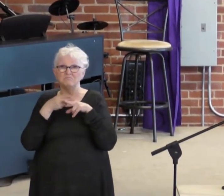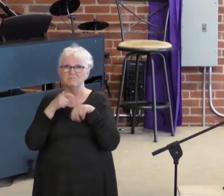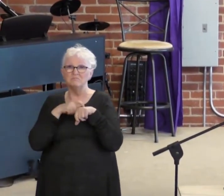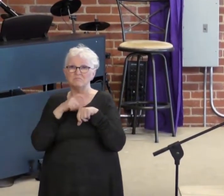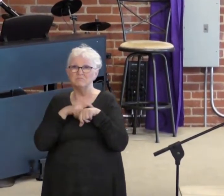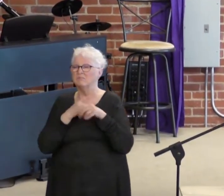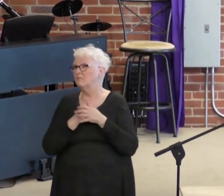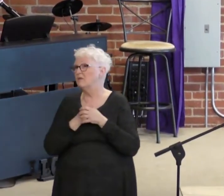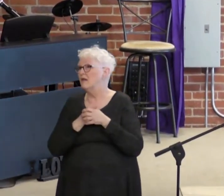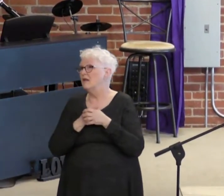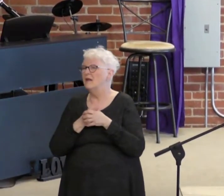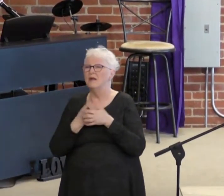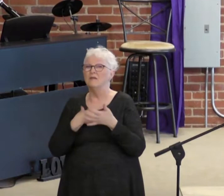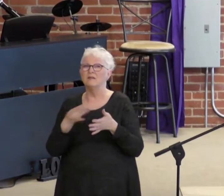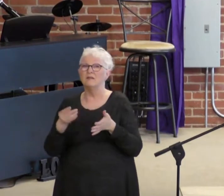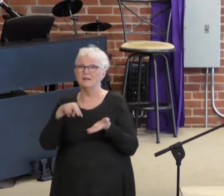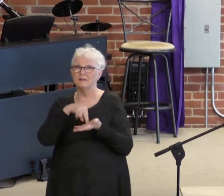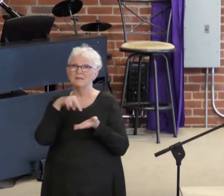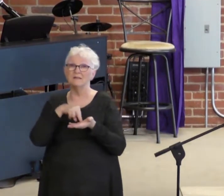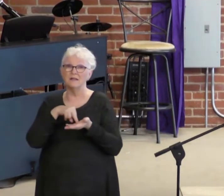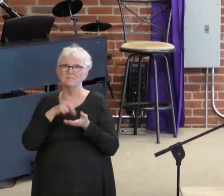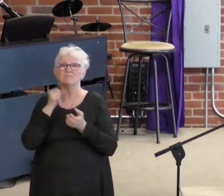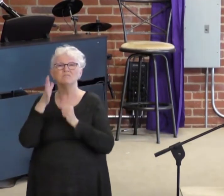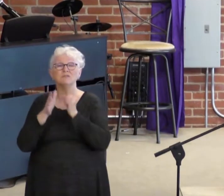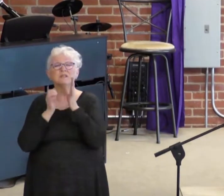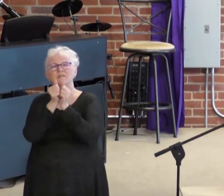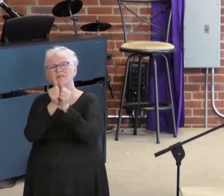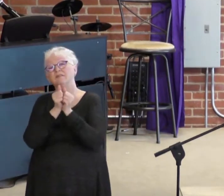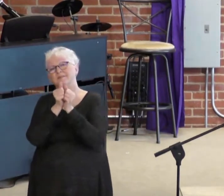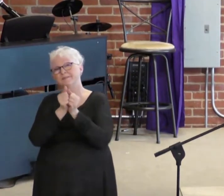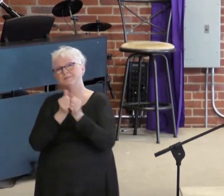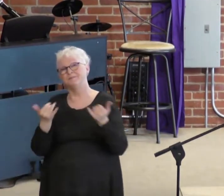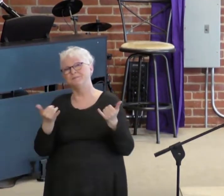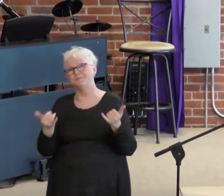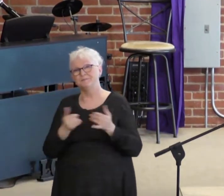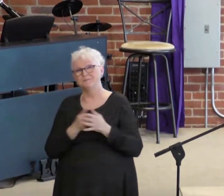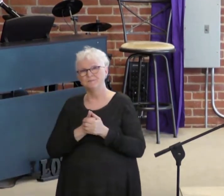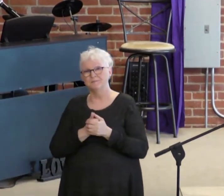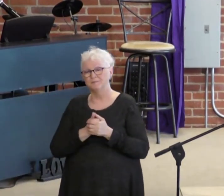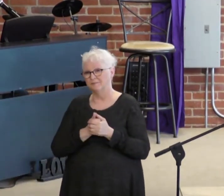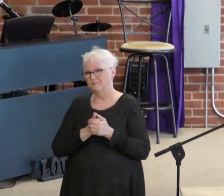to. But if you'd like to stand, sing it with me today.